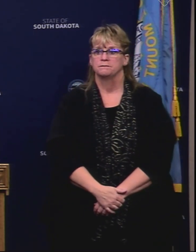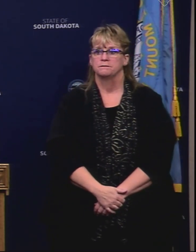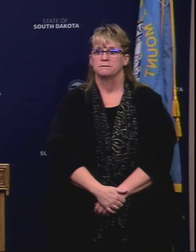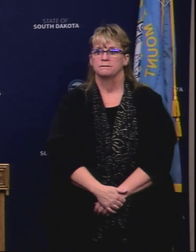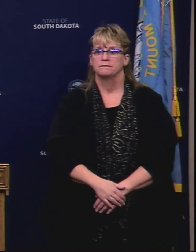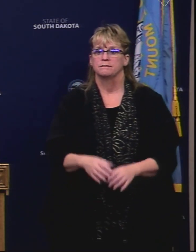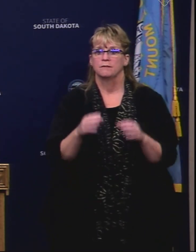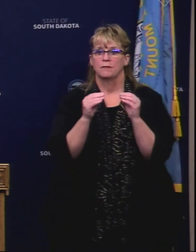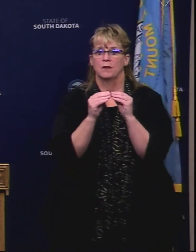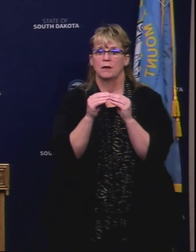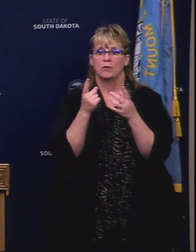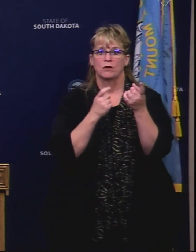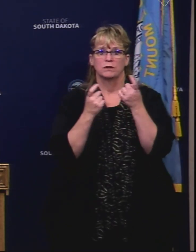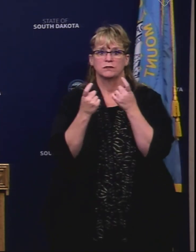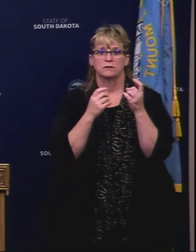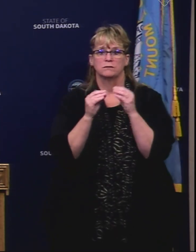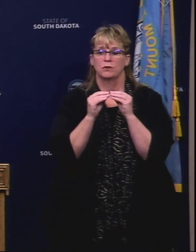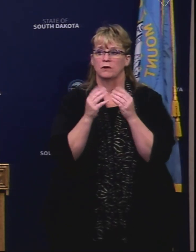Further questions?